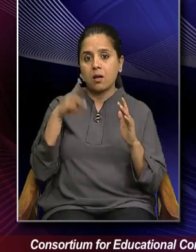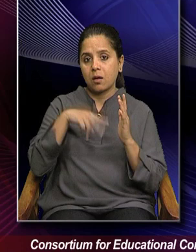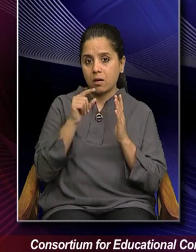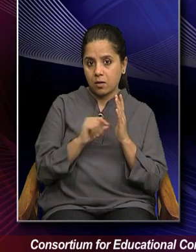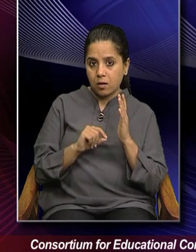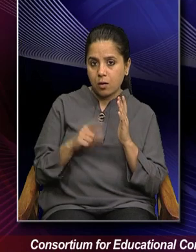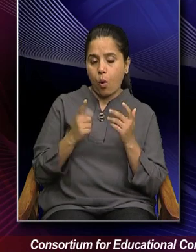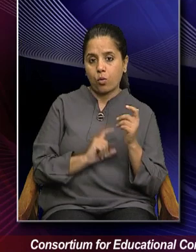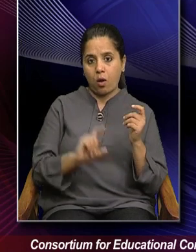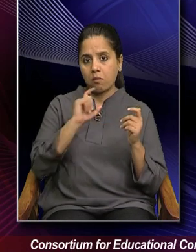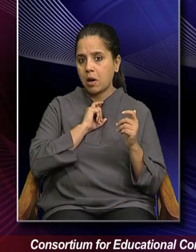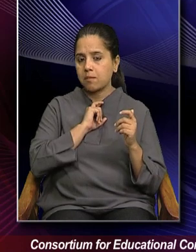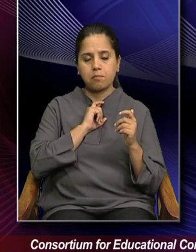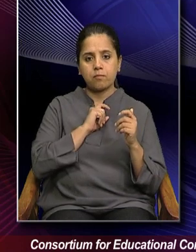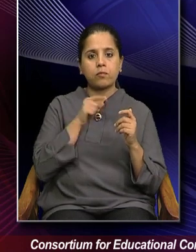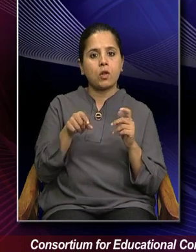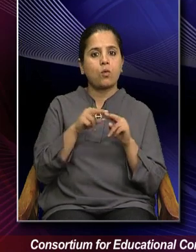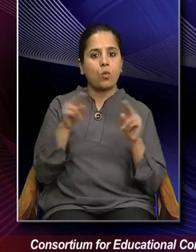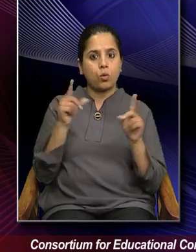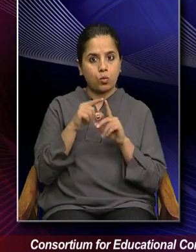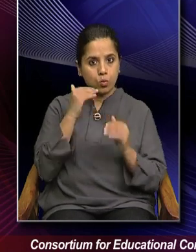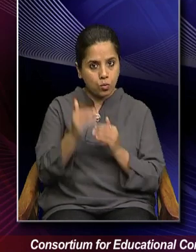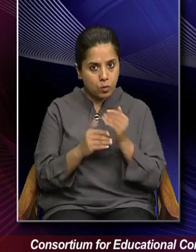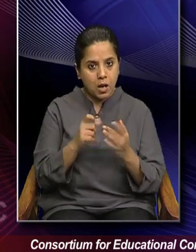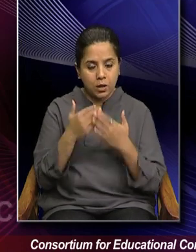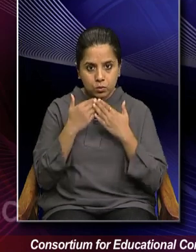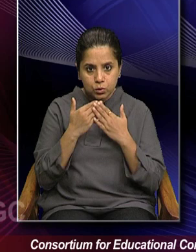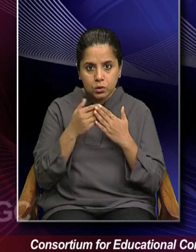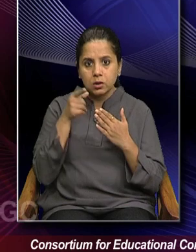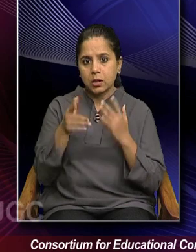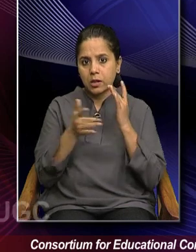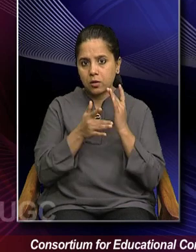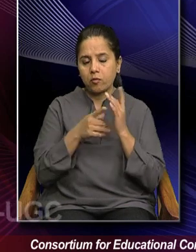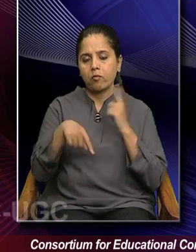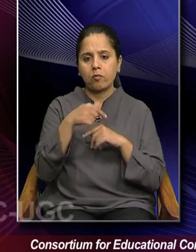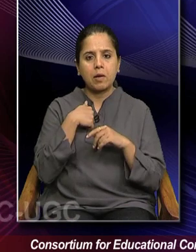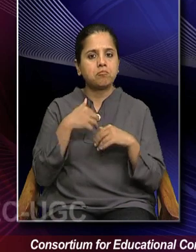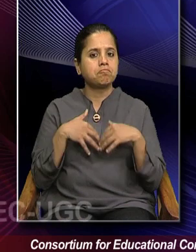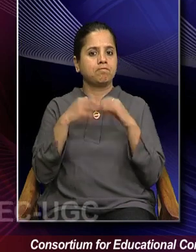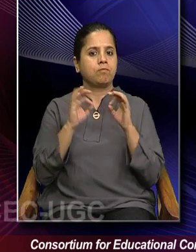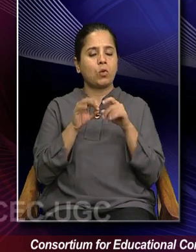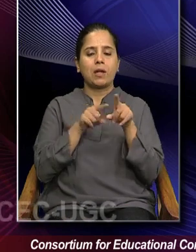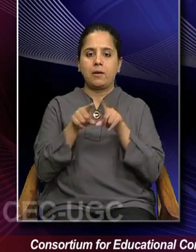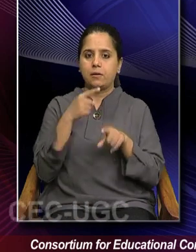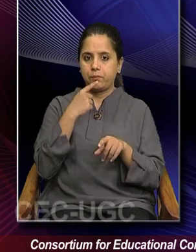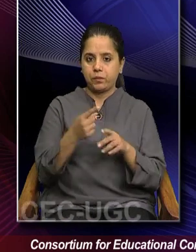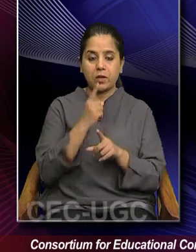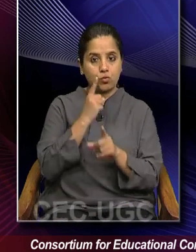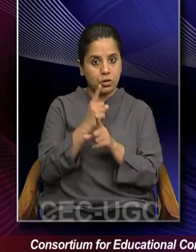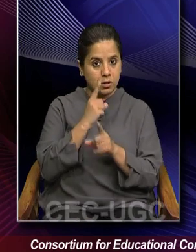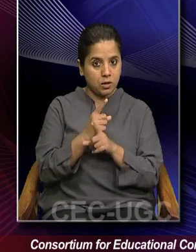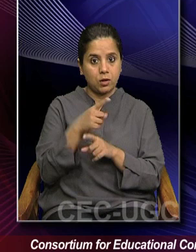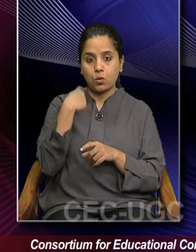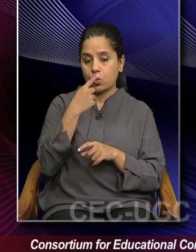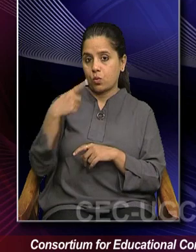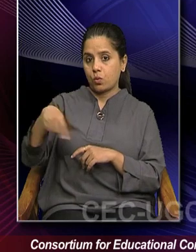the confidence to fully leverage the educational technology. Like a teacher who